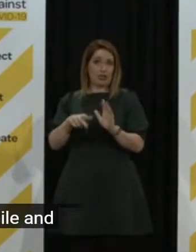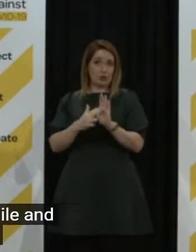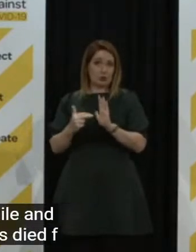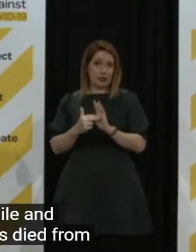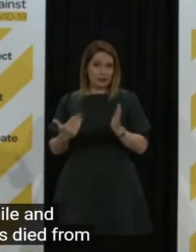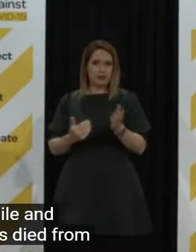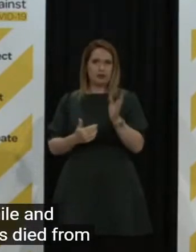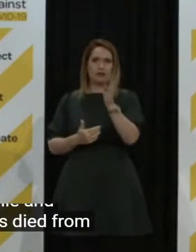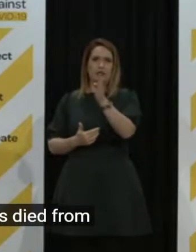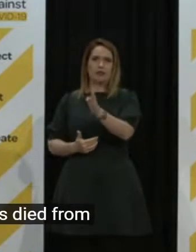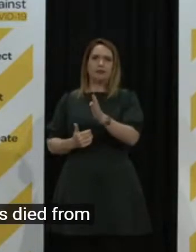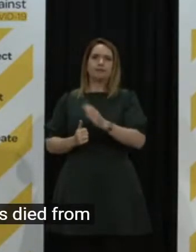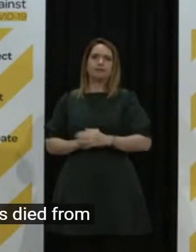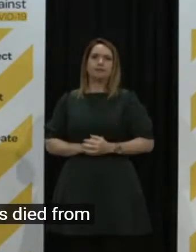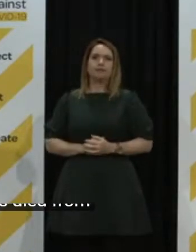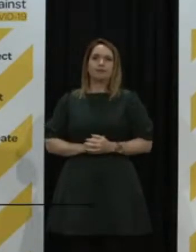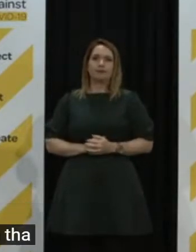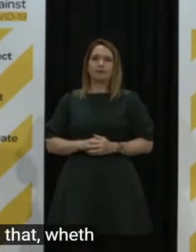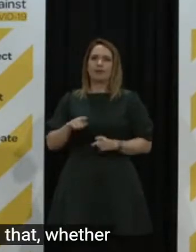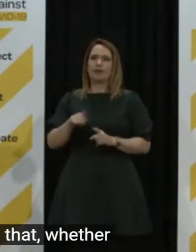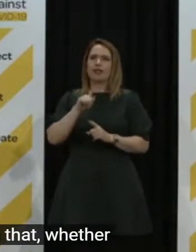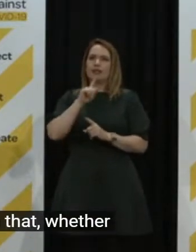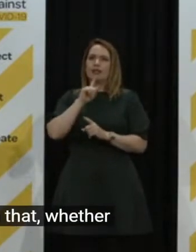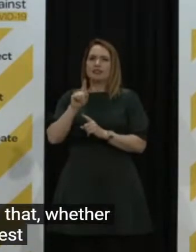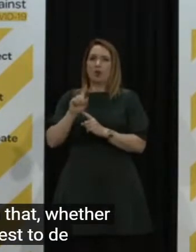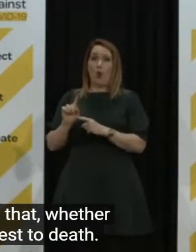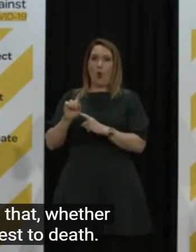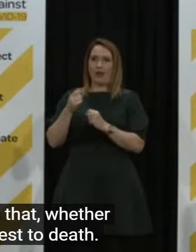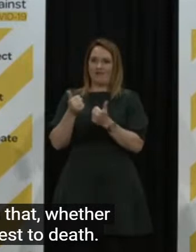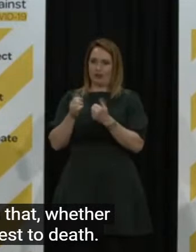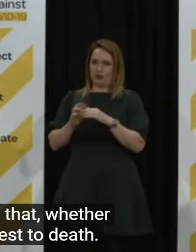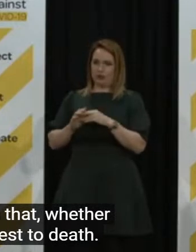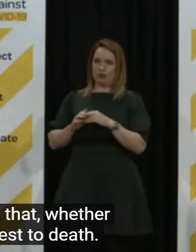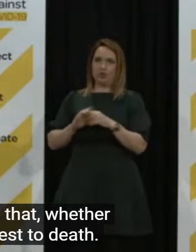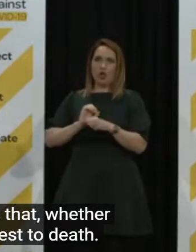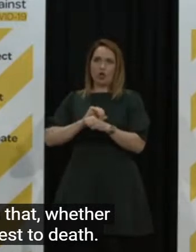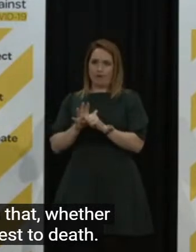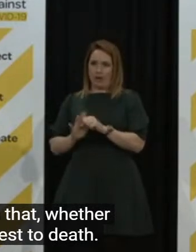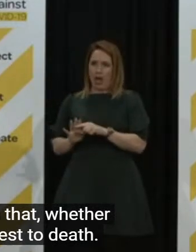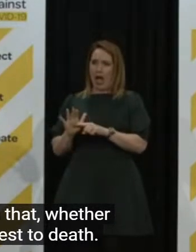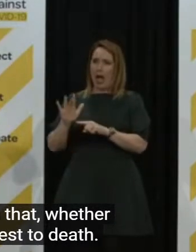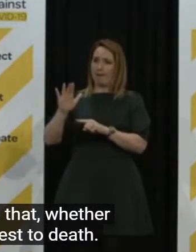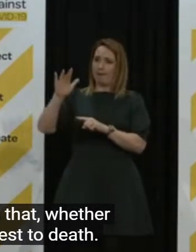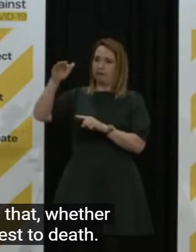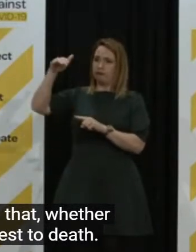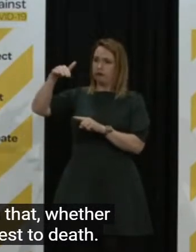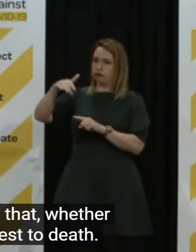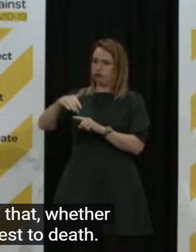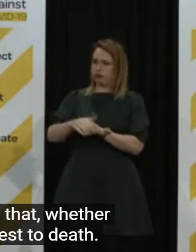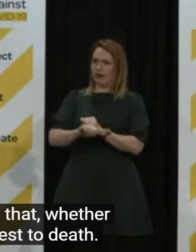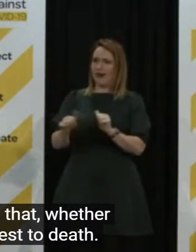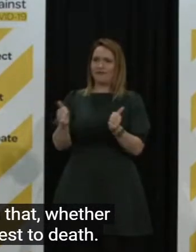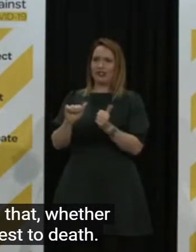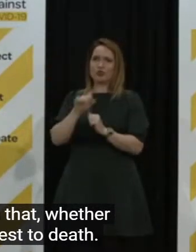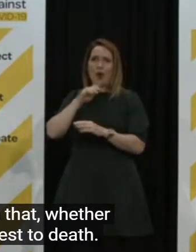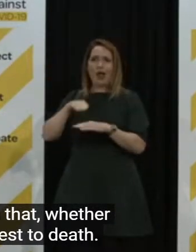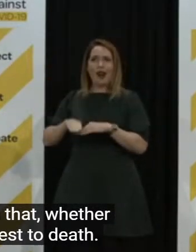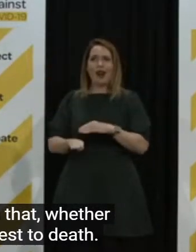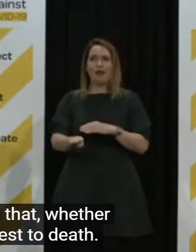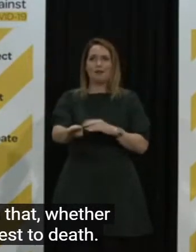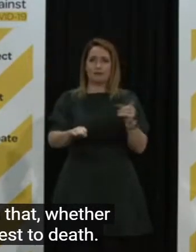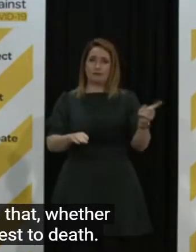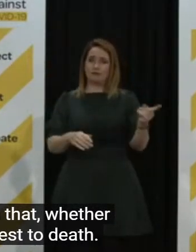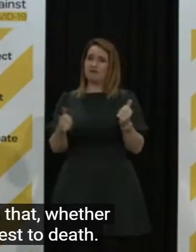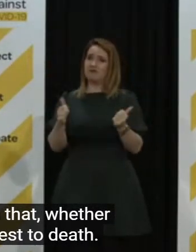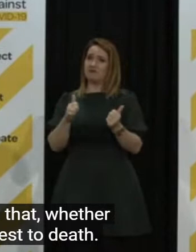modeller Sean Hendy says Auckland is past its peak of COVID cases. What do you think? What I would say is that the signs are very promising in